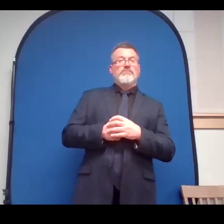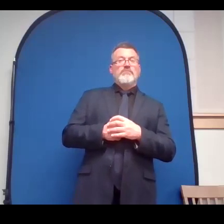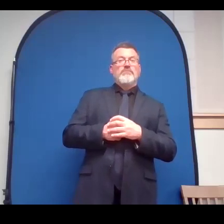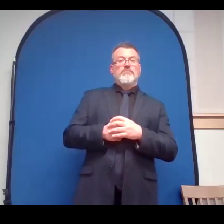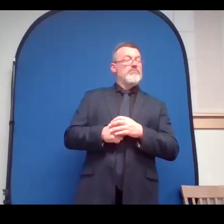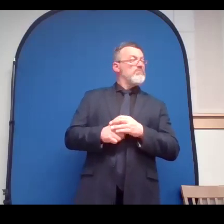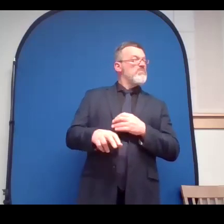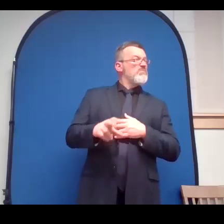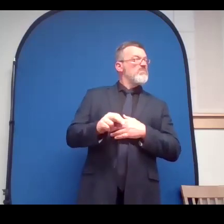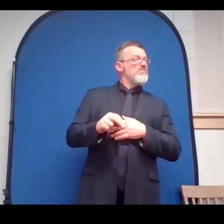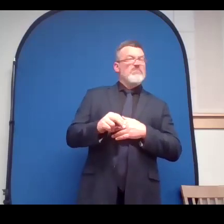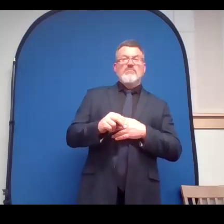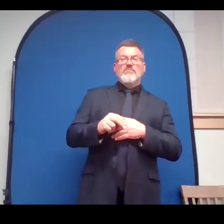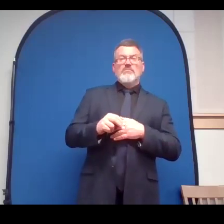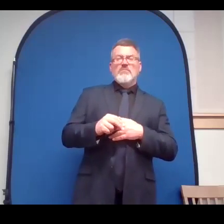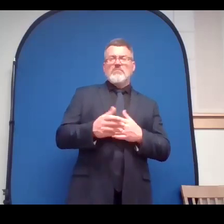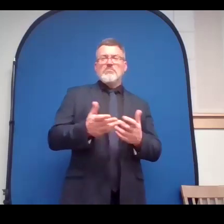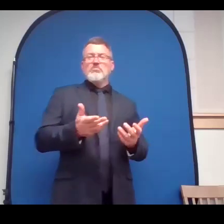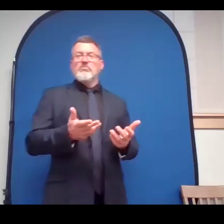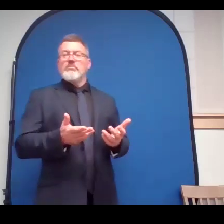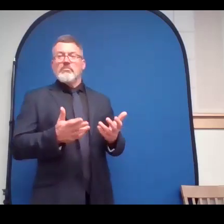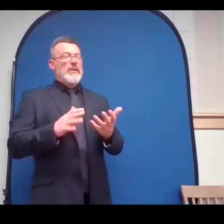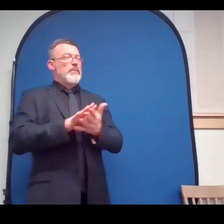Was there any opportunity for you to increase